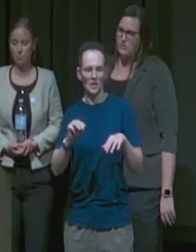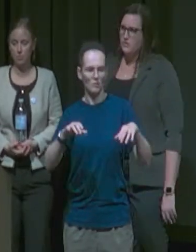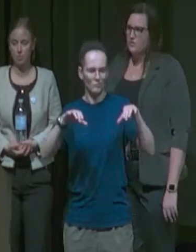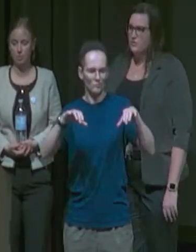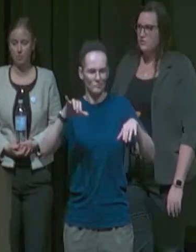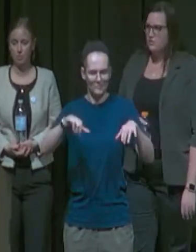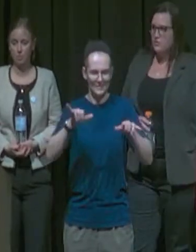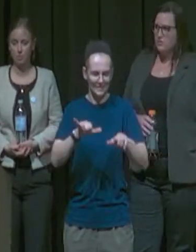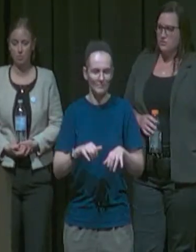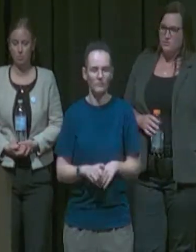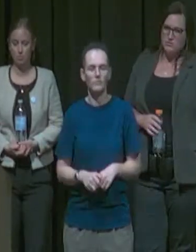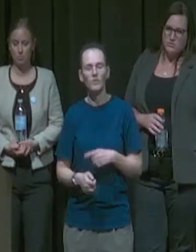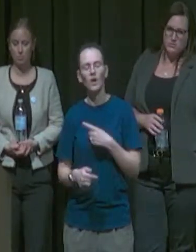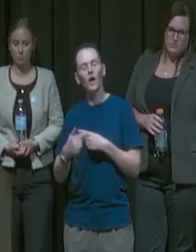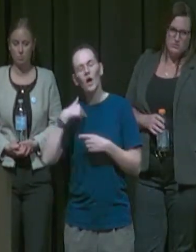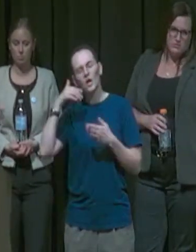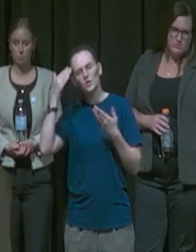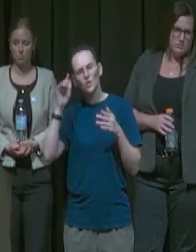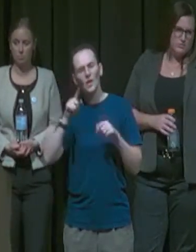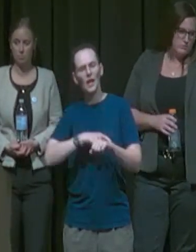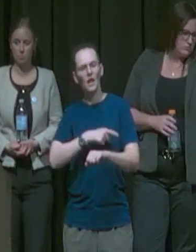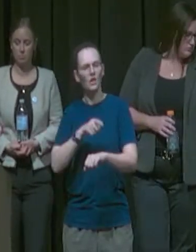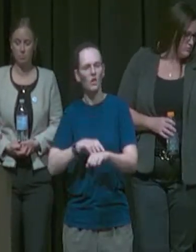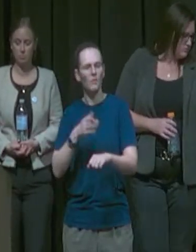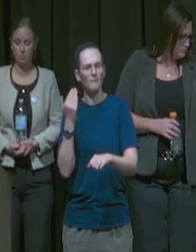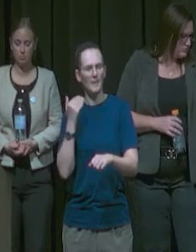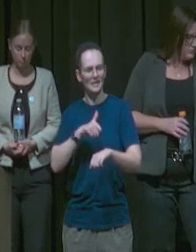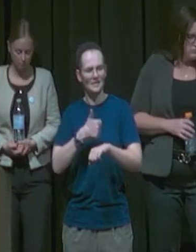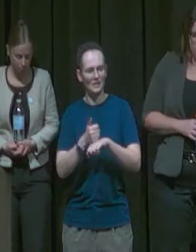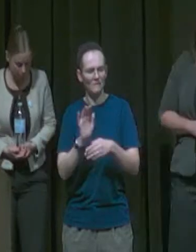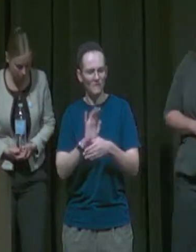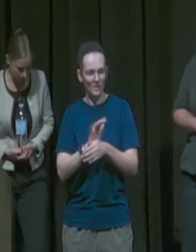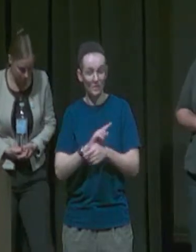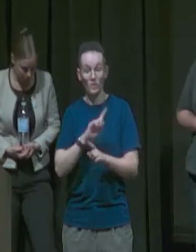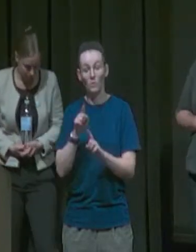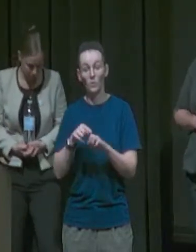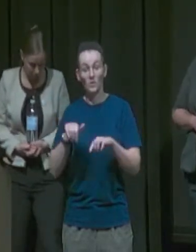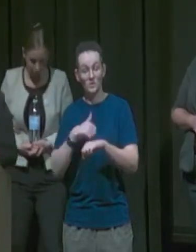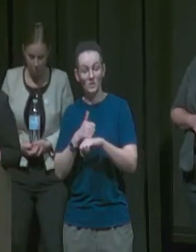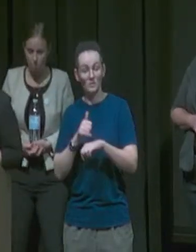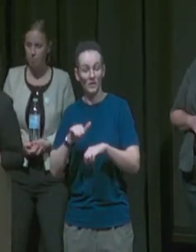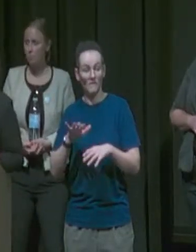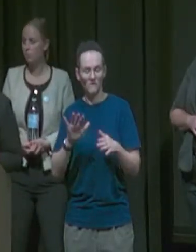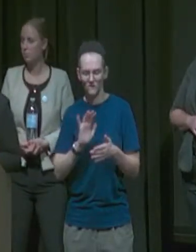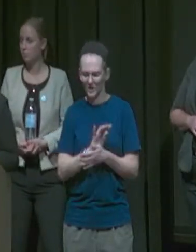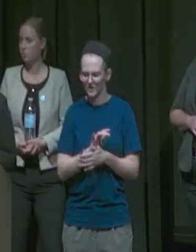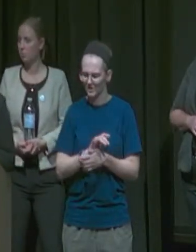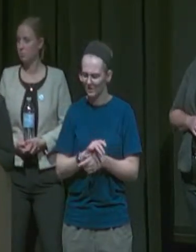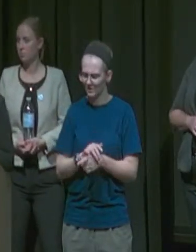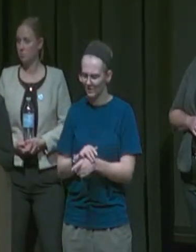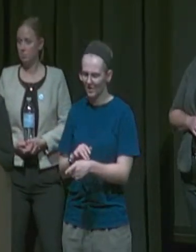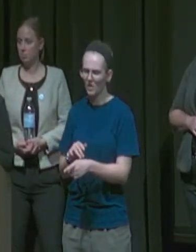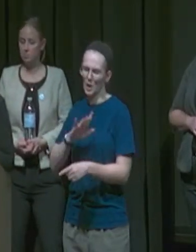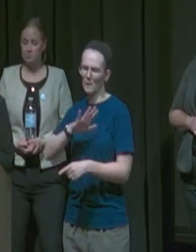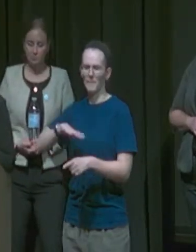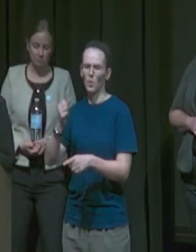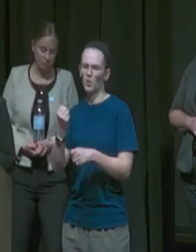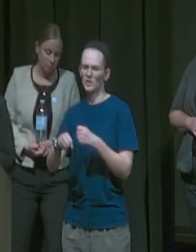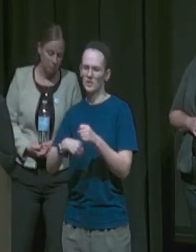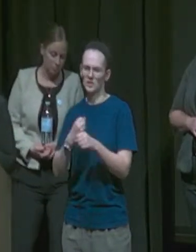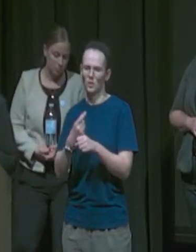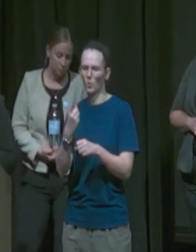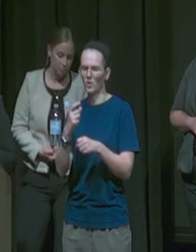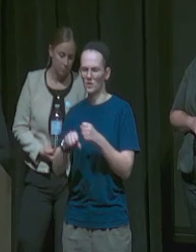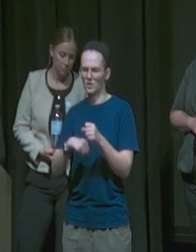I don't know how long ago we made that video. At the time that we did the video, and Stephanie, I want to ask you, it was earlier this year?